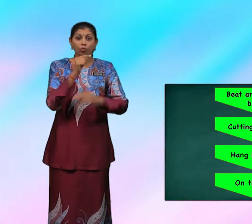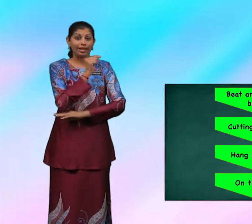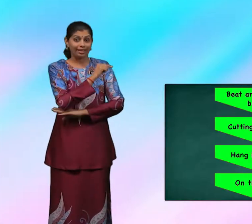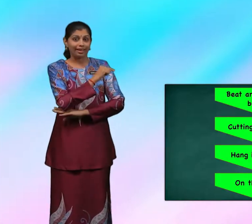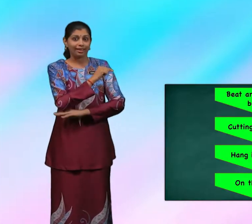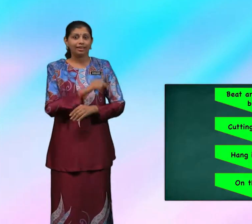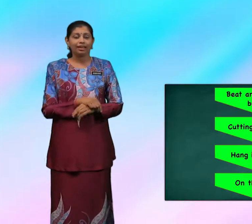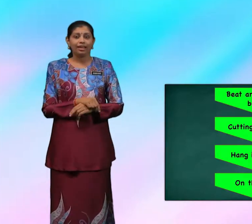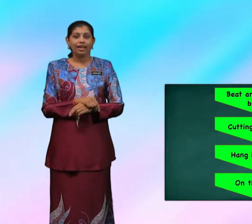one there,